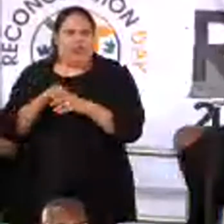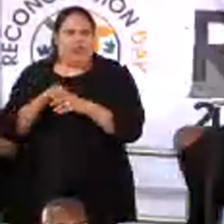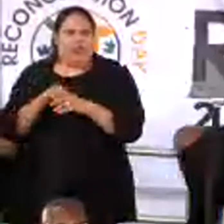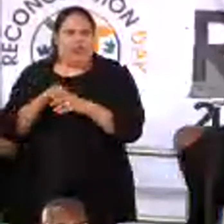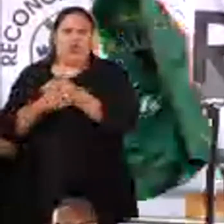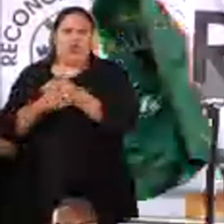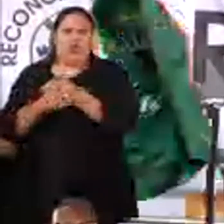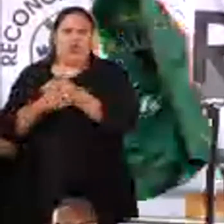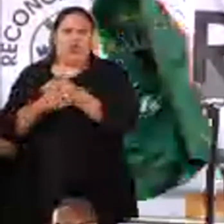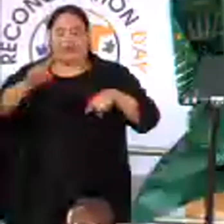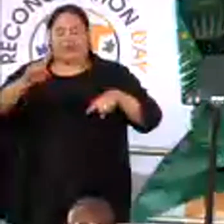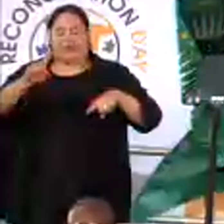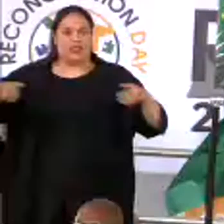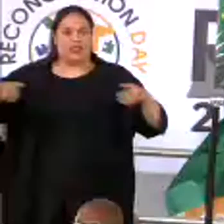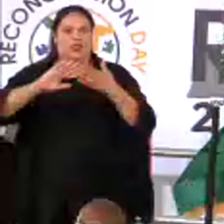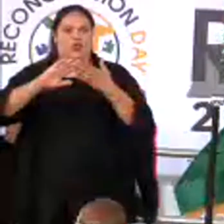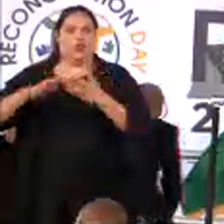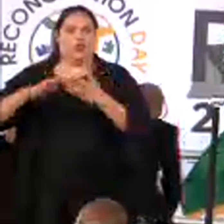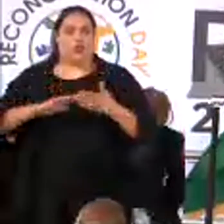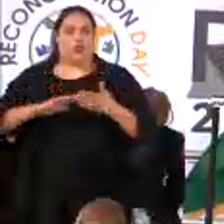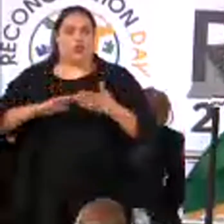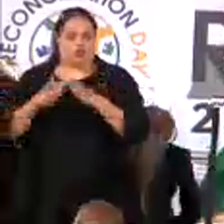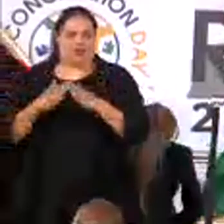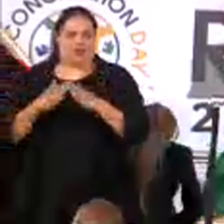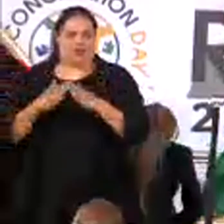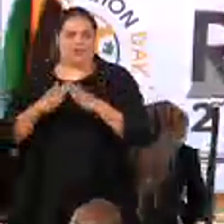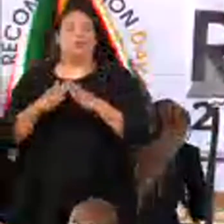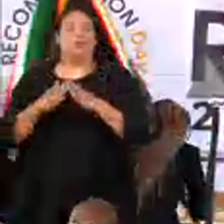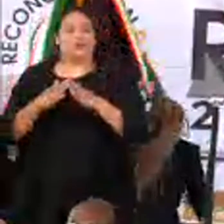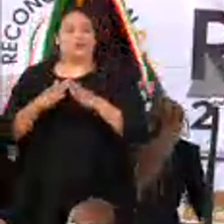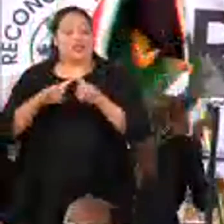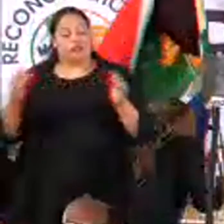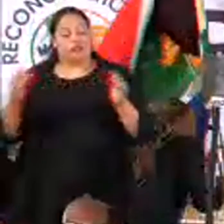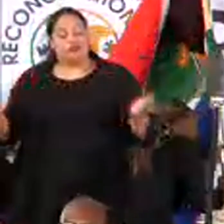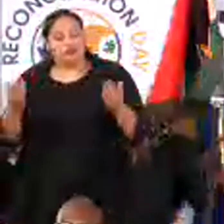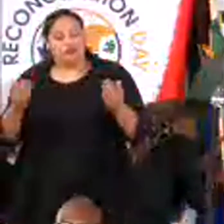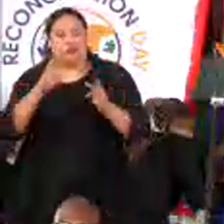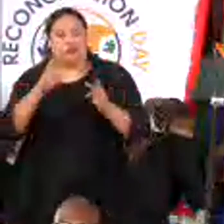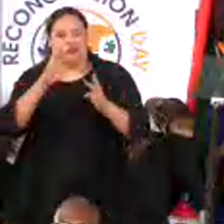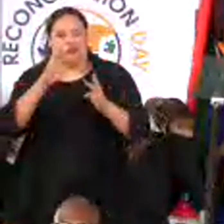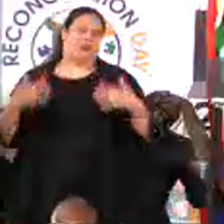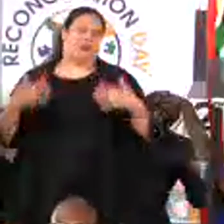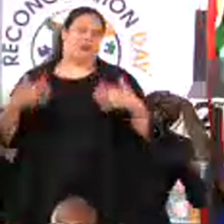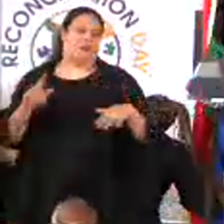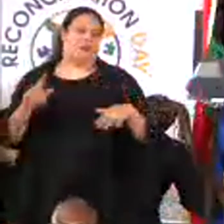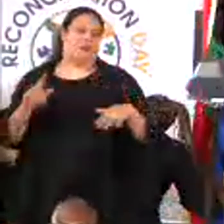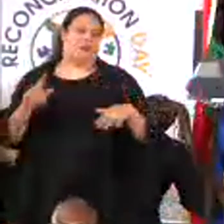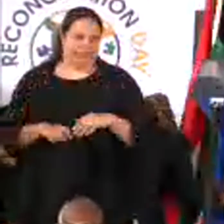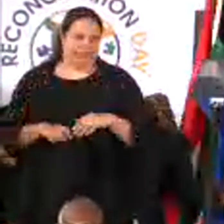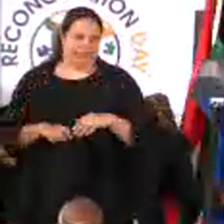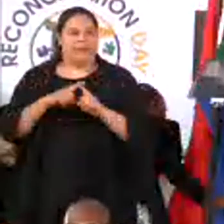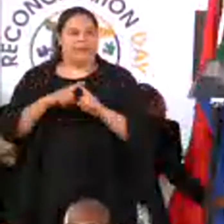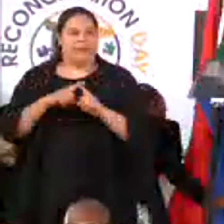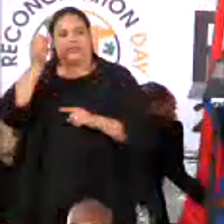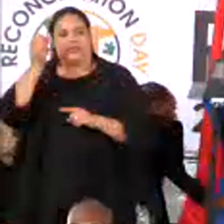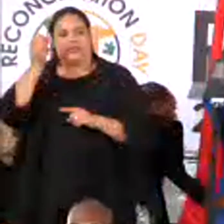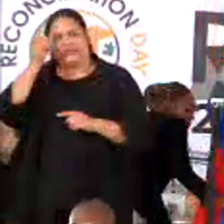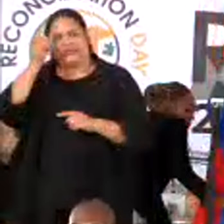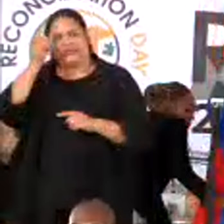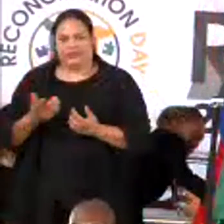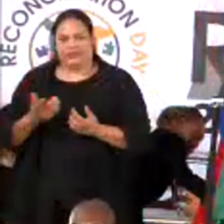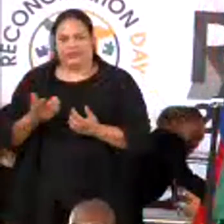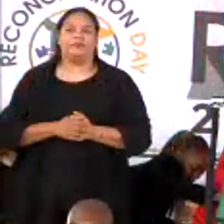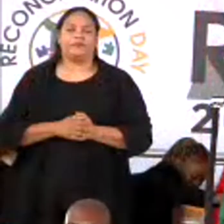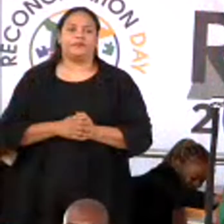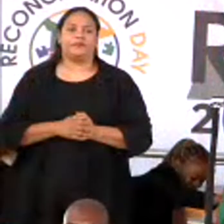country's diverse communities and encourage mutual respect and understanding.